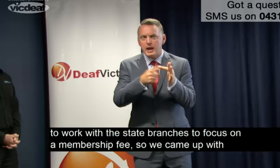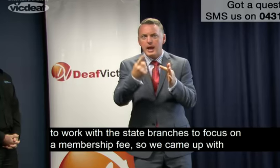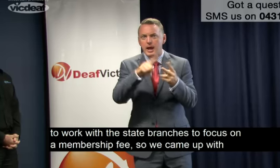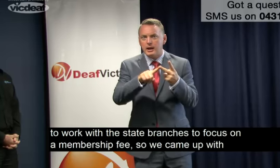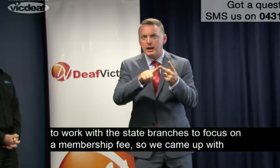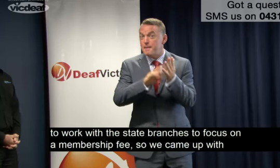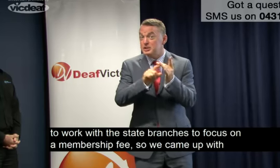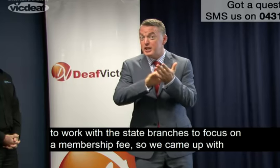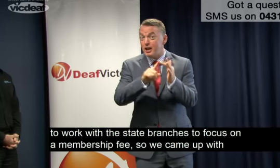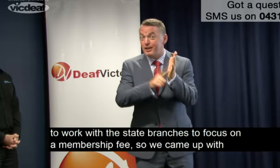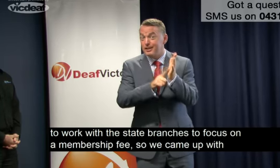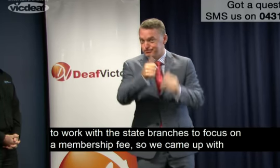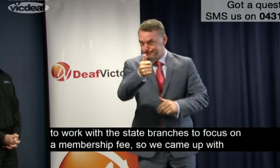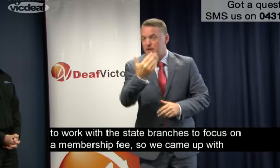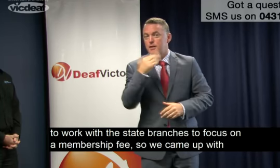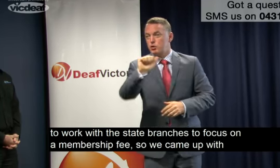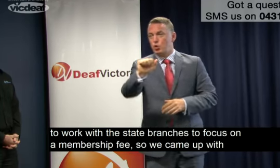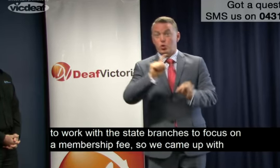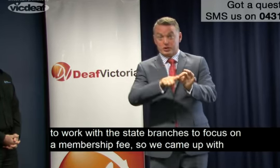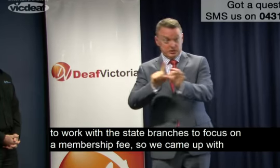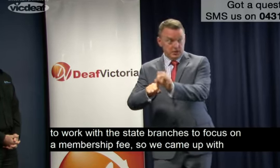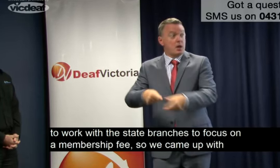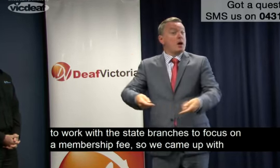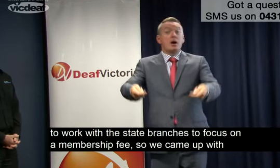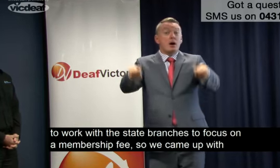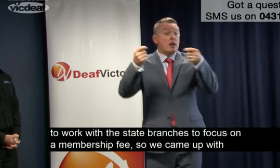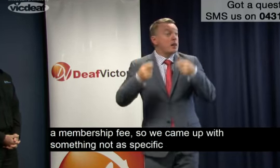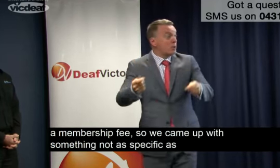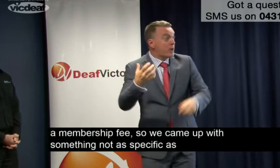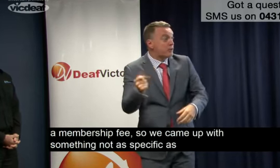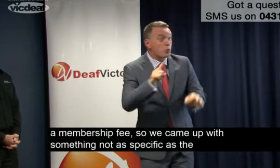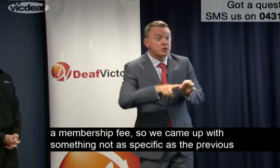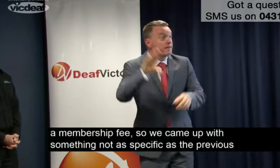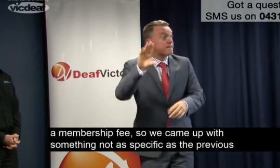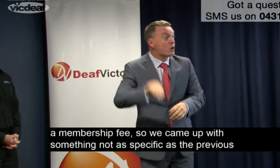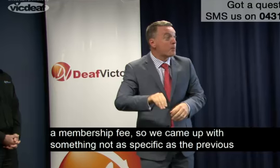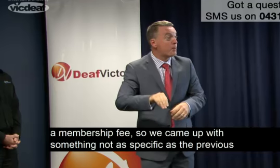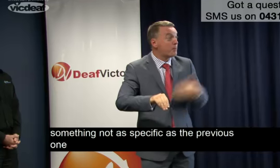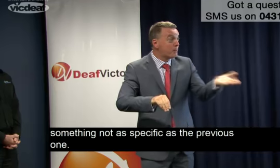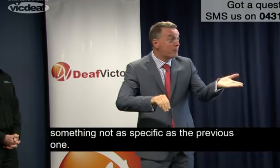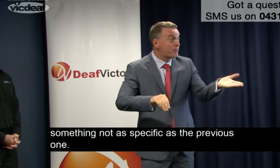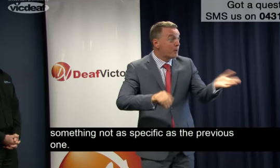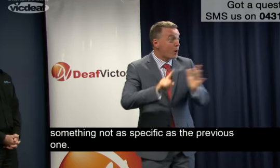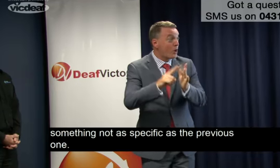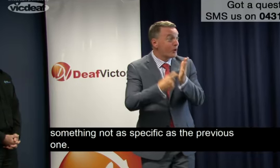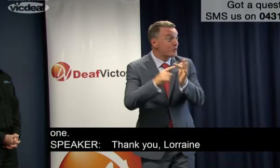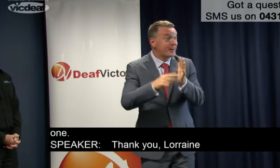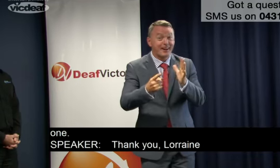Thank you to Lorraine and Michelle. Thank you for your questions. We now have a question